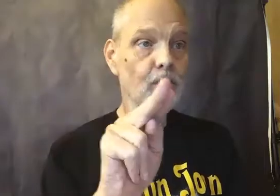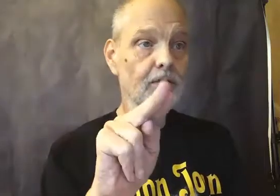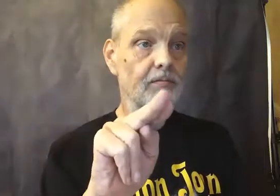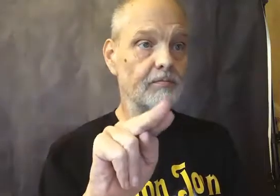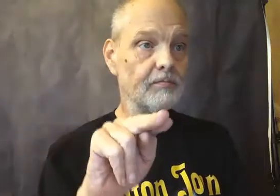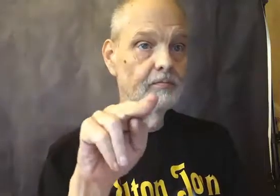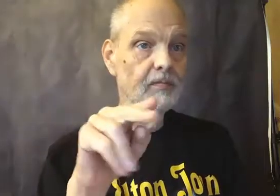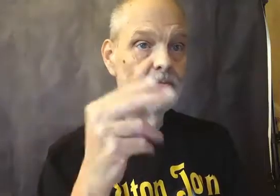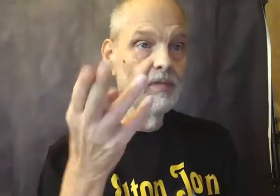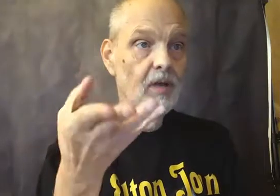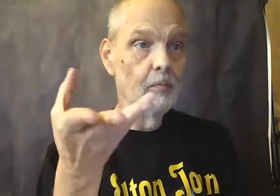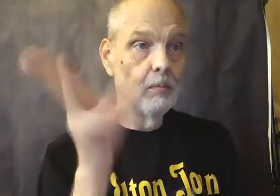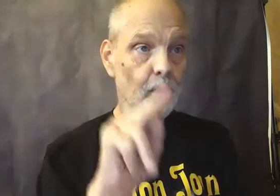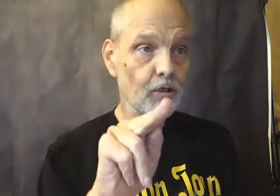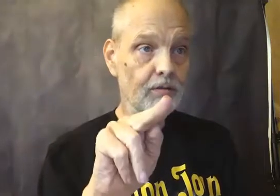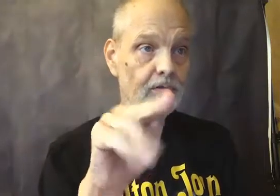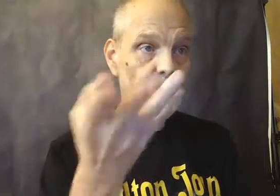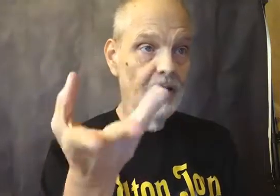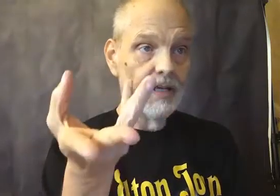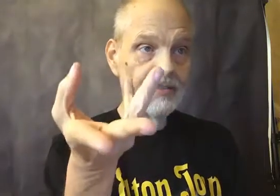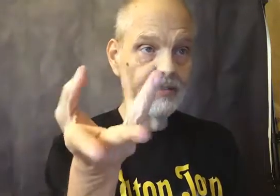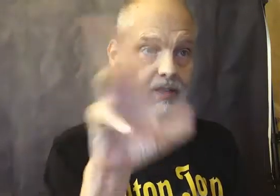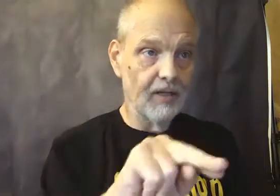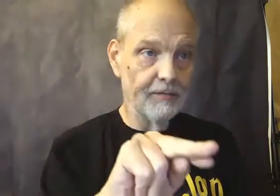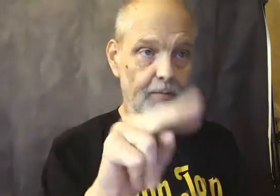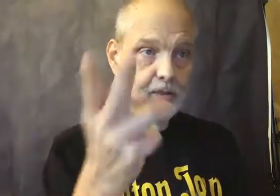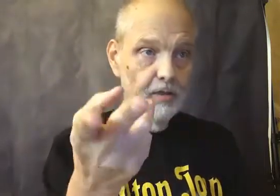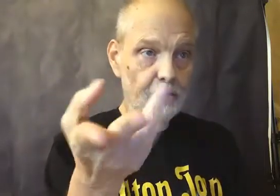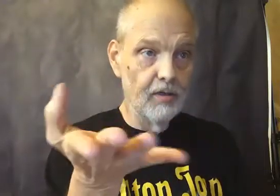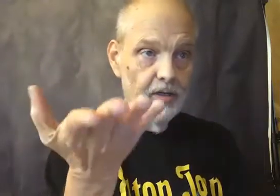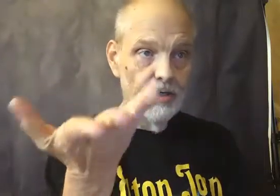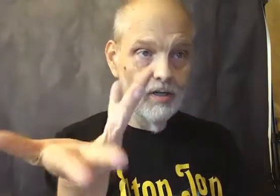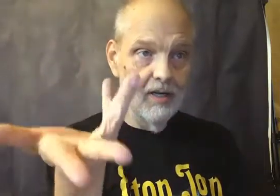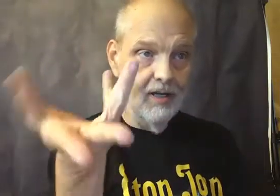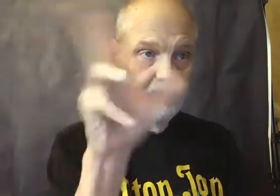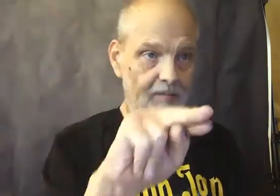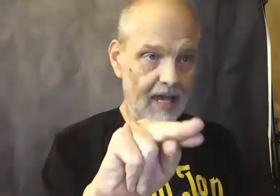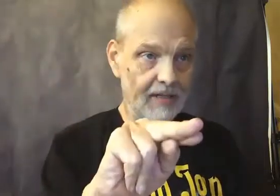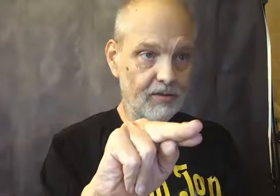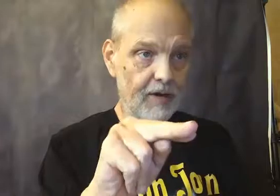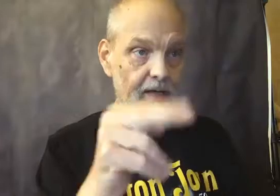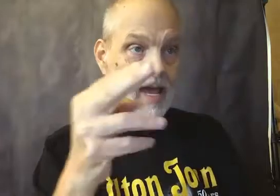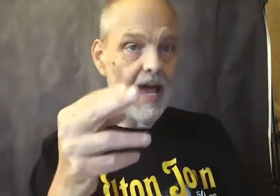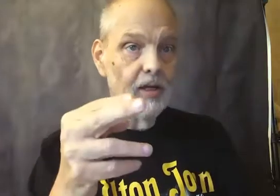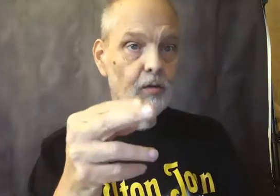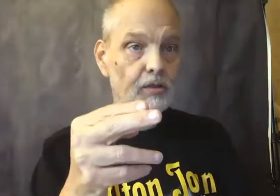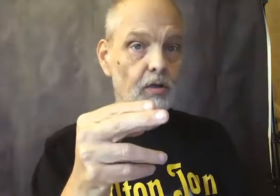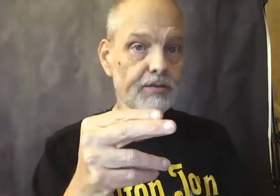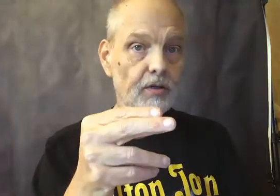Burn, burn. It's you're flipping your hands around, and you can do it also